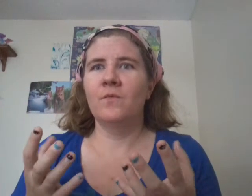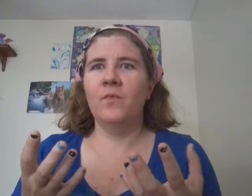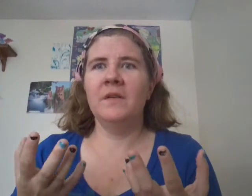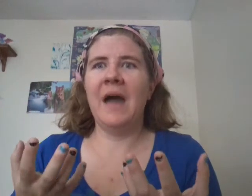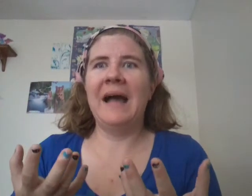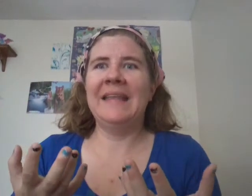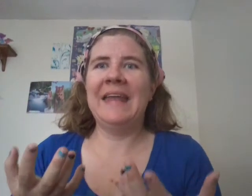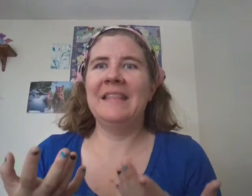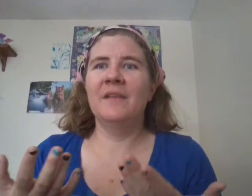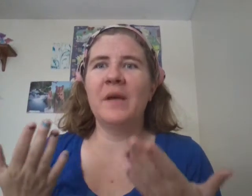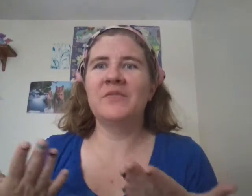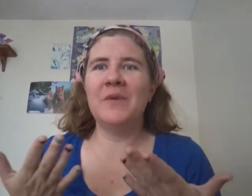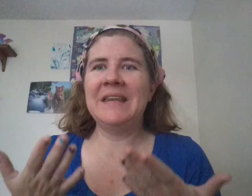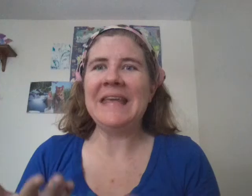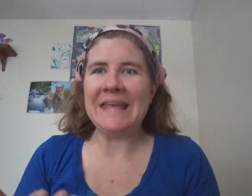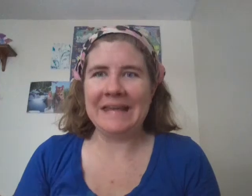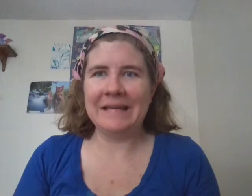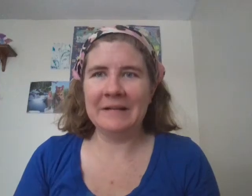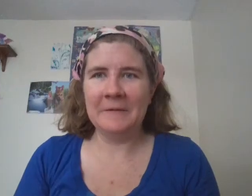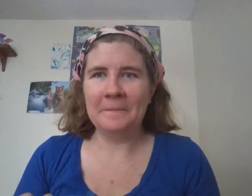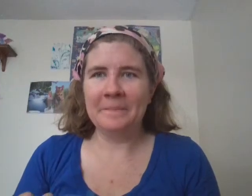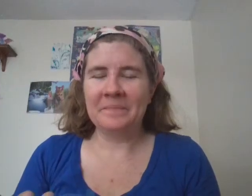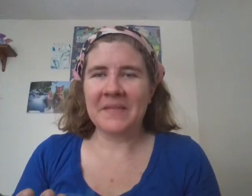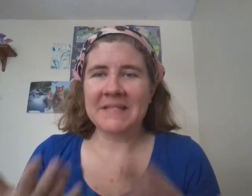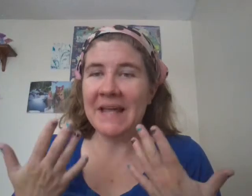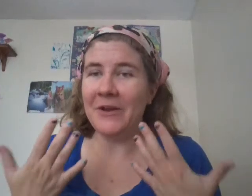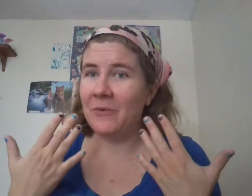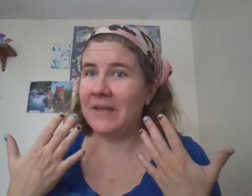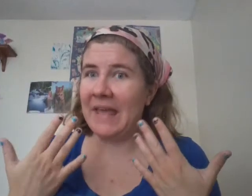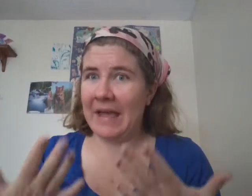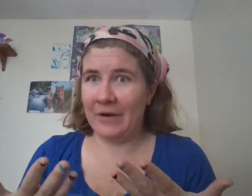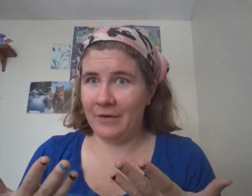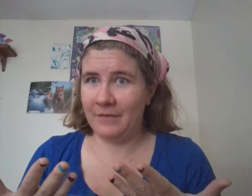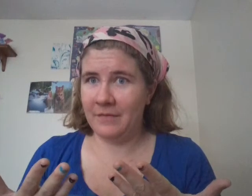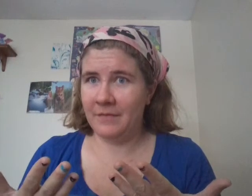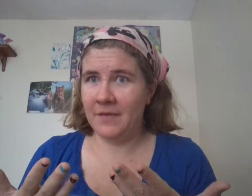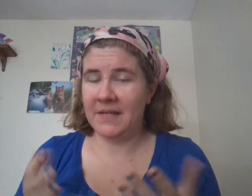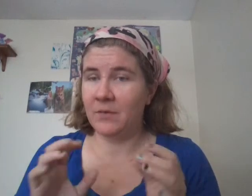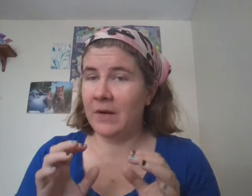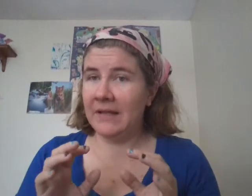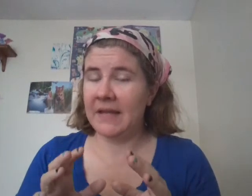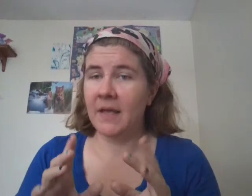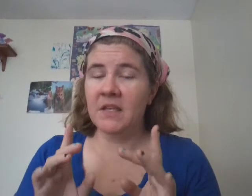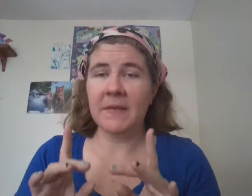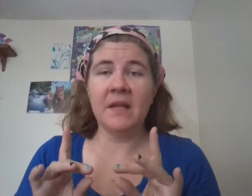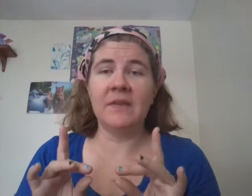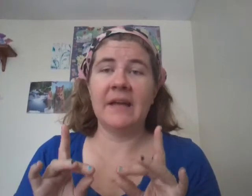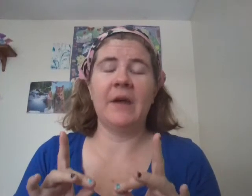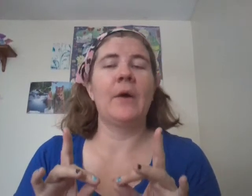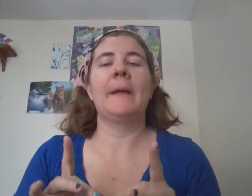We're not getting the information we need. It's not that we don't care. It's not that we're not listening. Speaking of not caring. Okay.